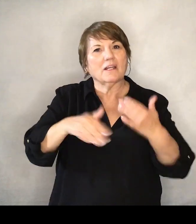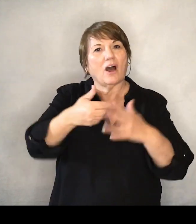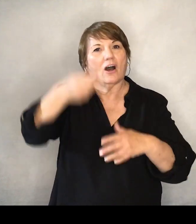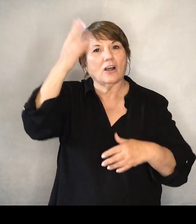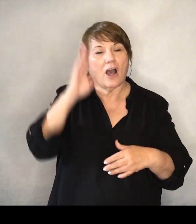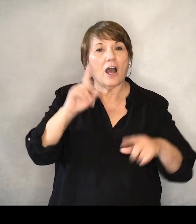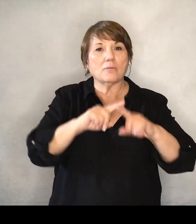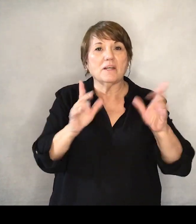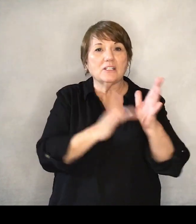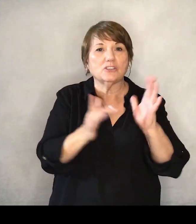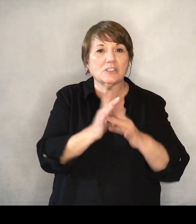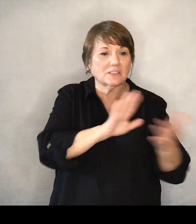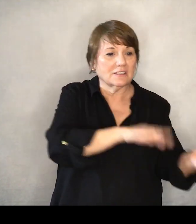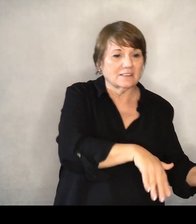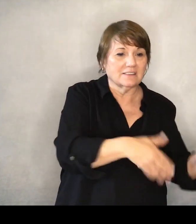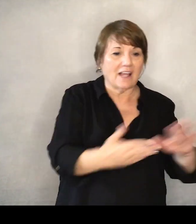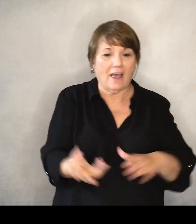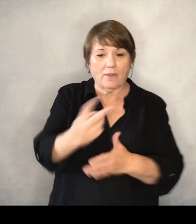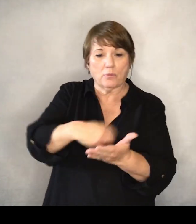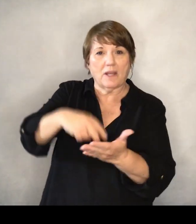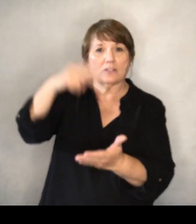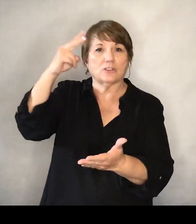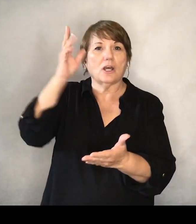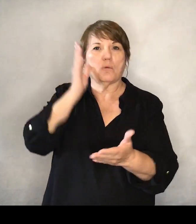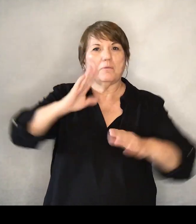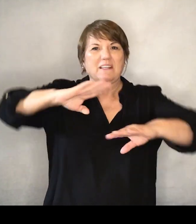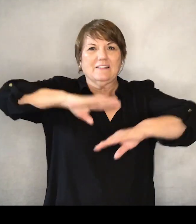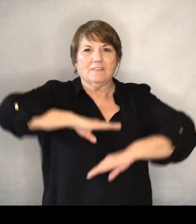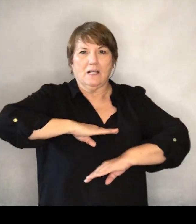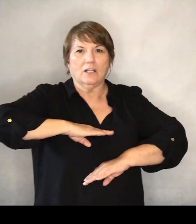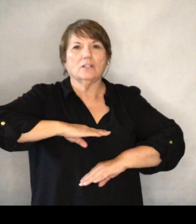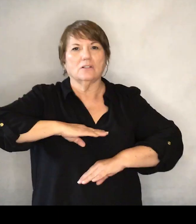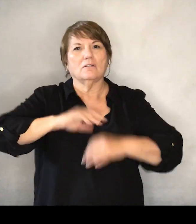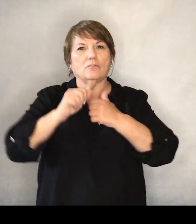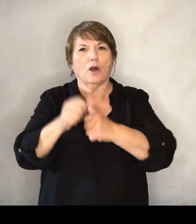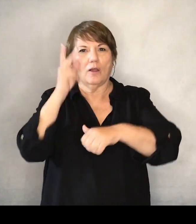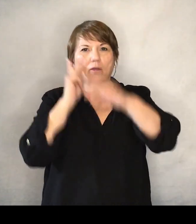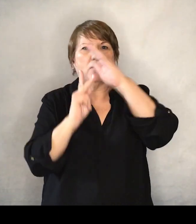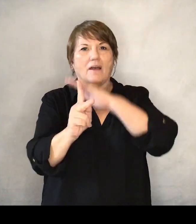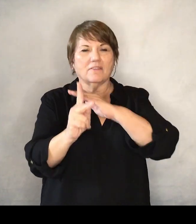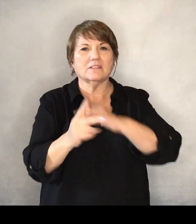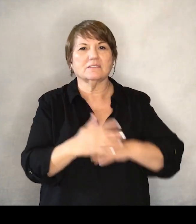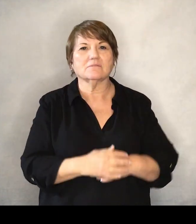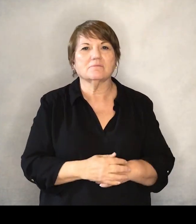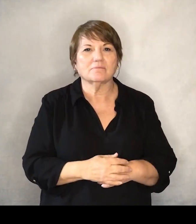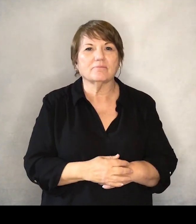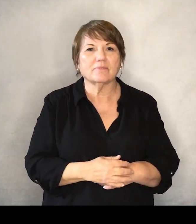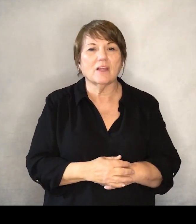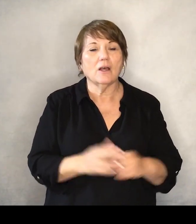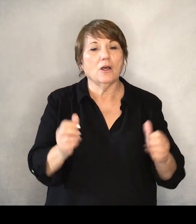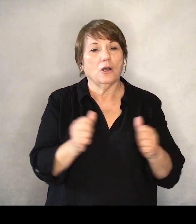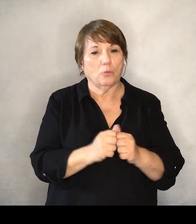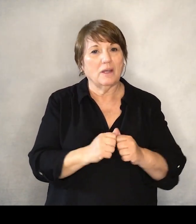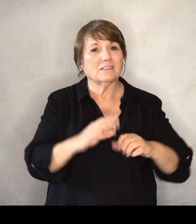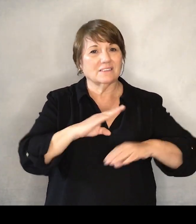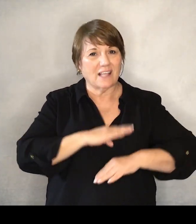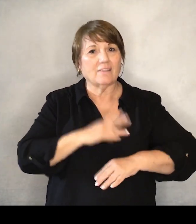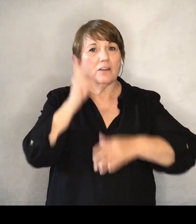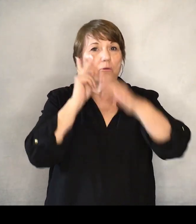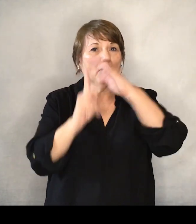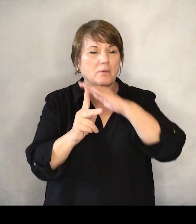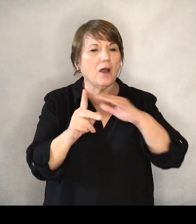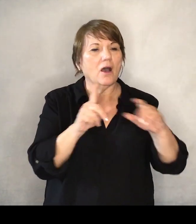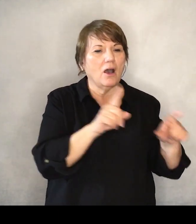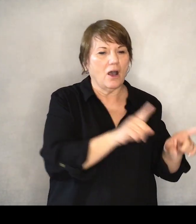death and resurrection would indeed be fulfilled, and in that fulfilling, so would